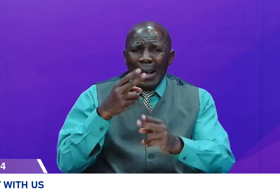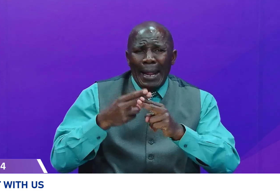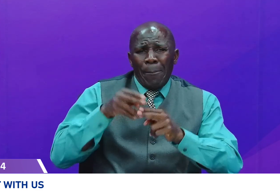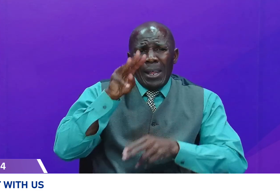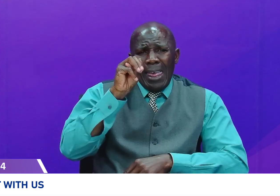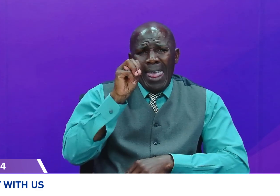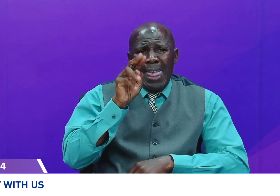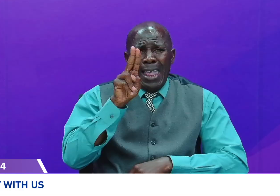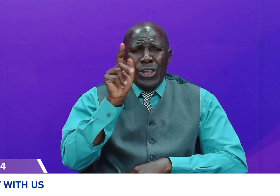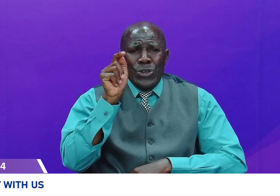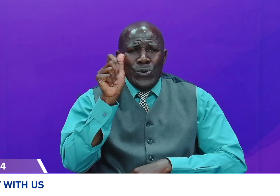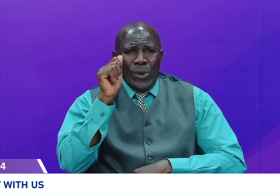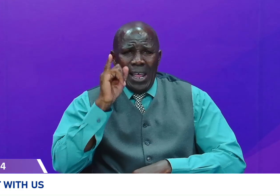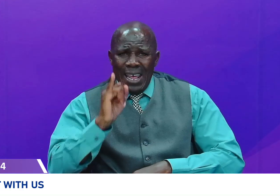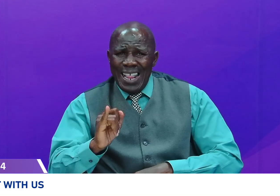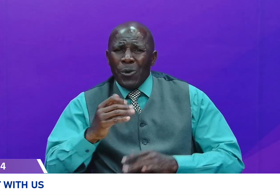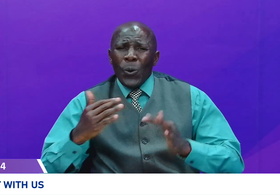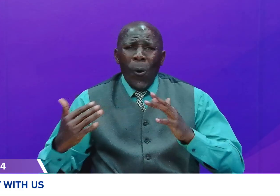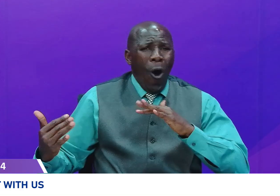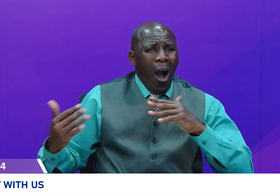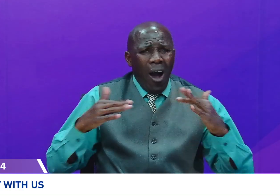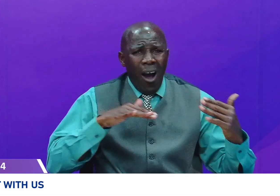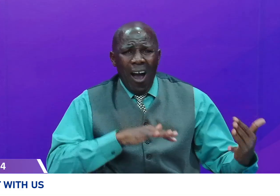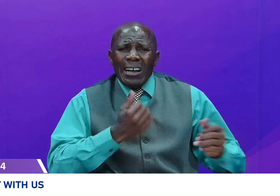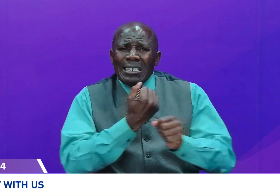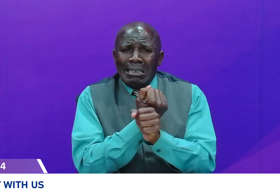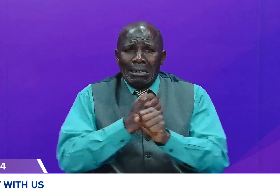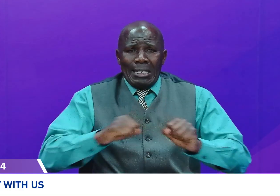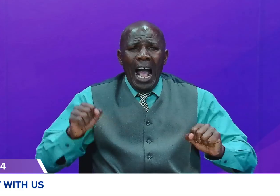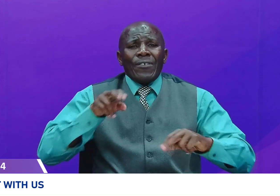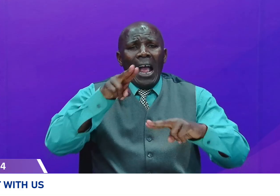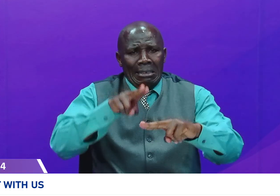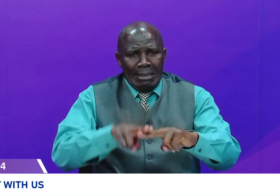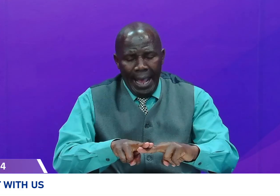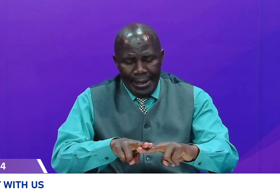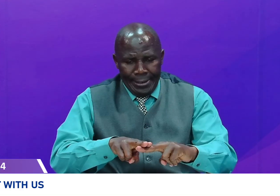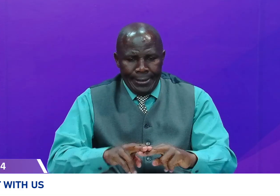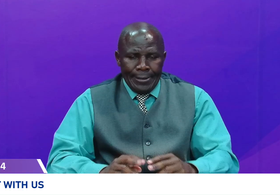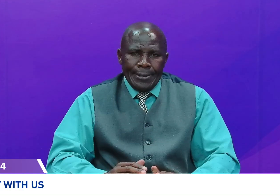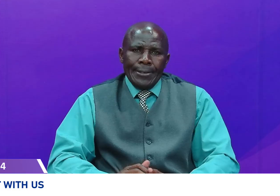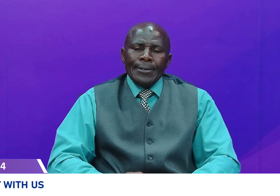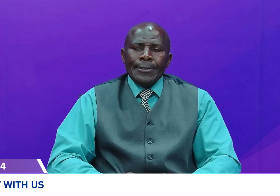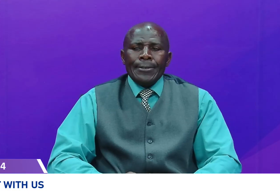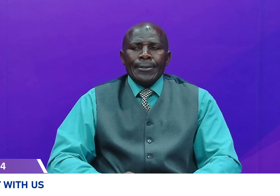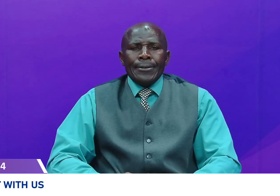The Senate is set to hear the case of Mutai battles to save his seat.